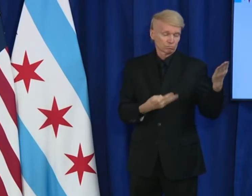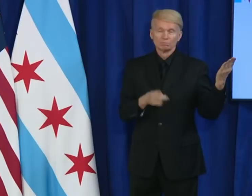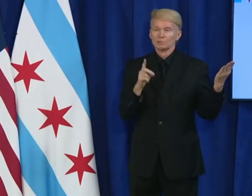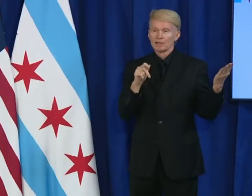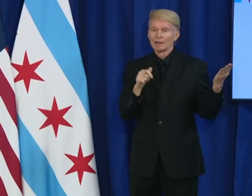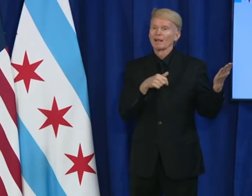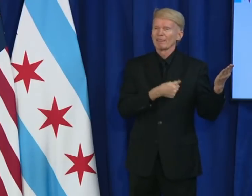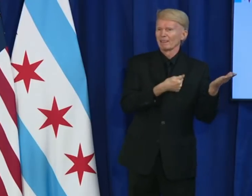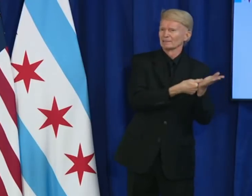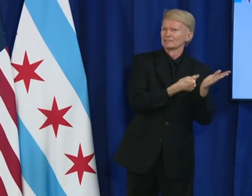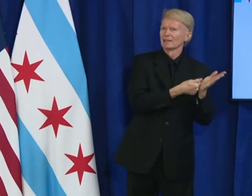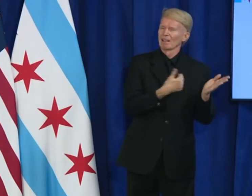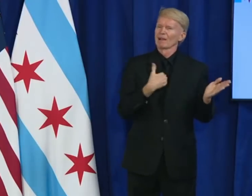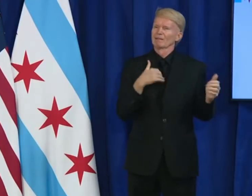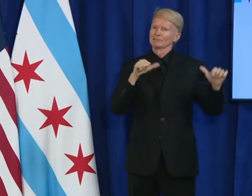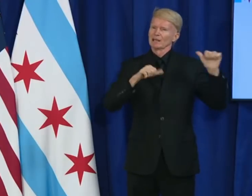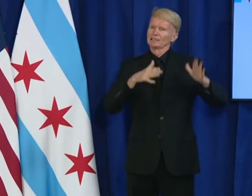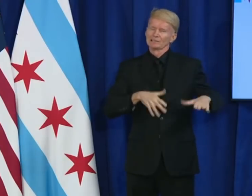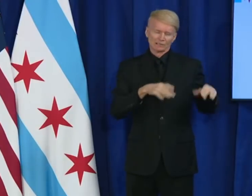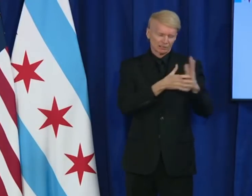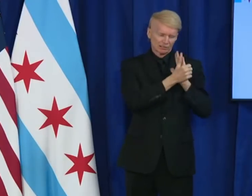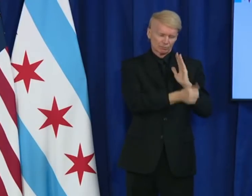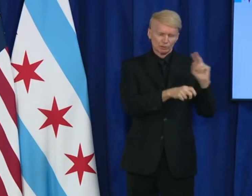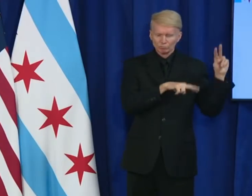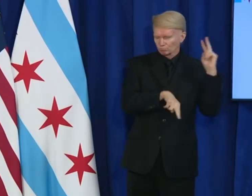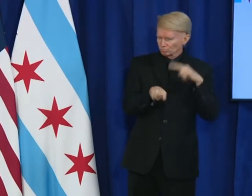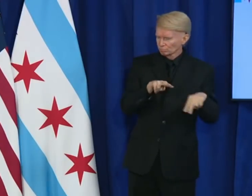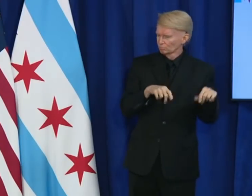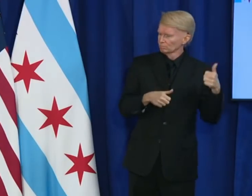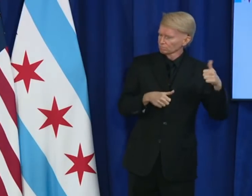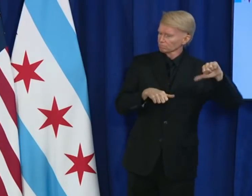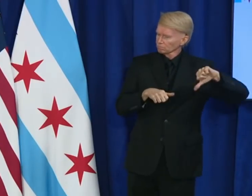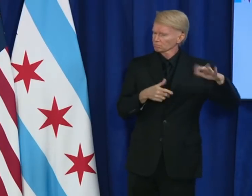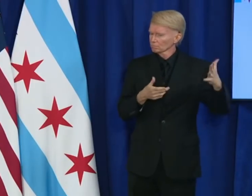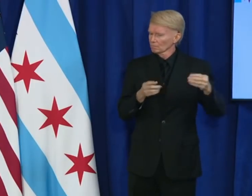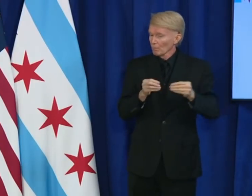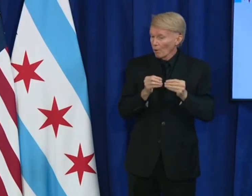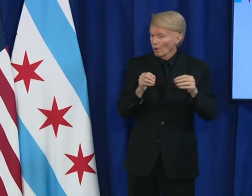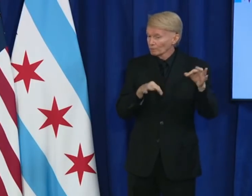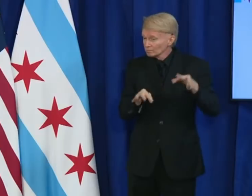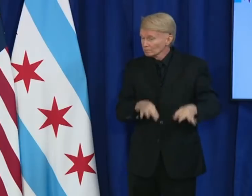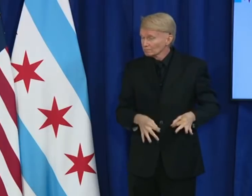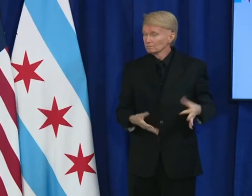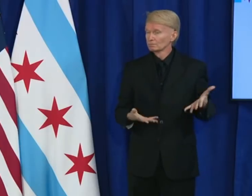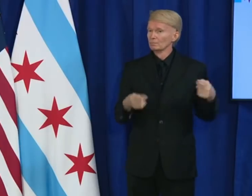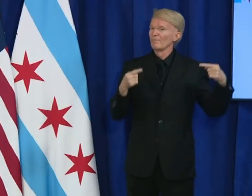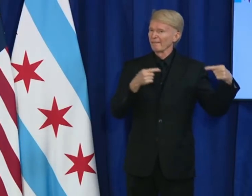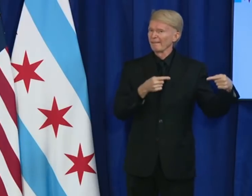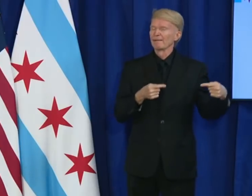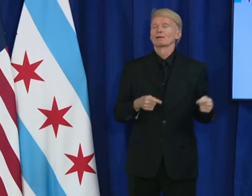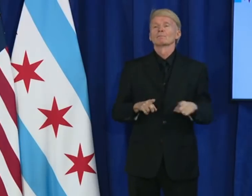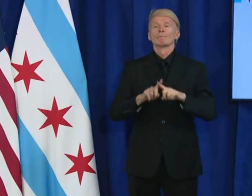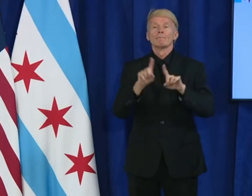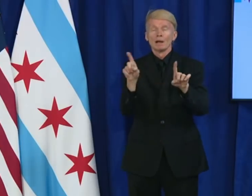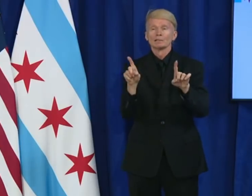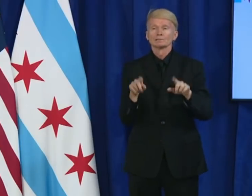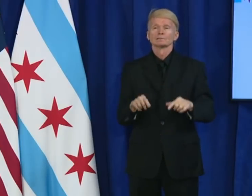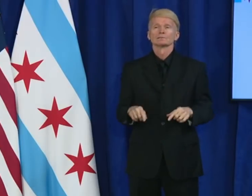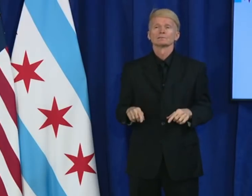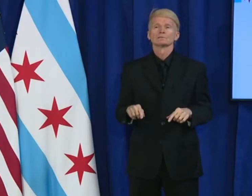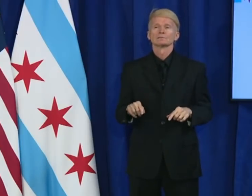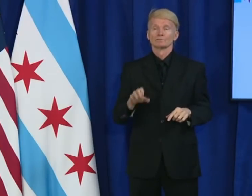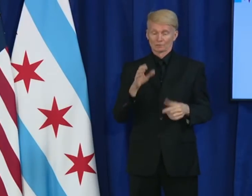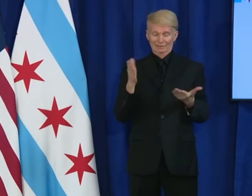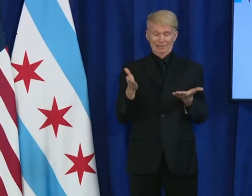make recommendations about who should receive this vaccine, and there's some more detail there. But we are